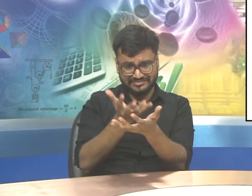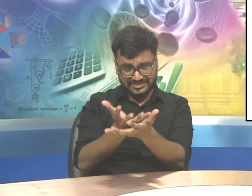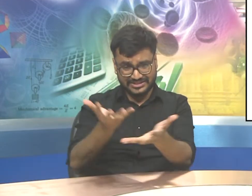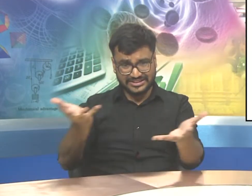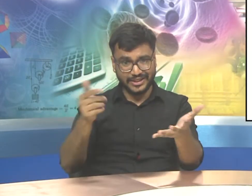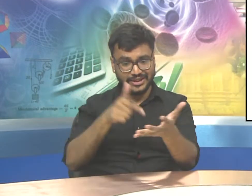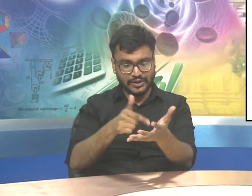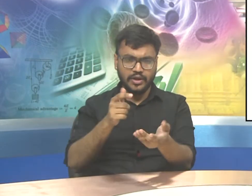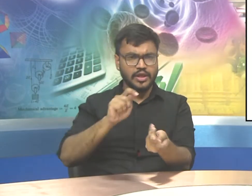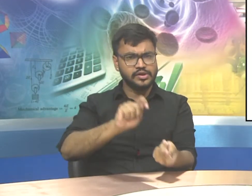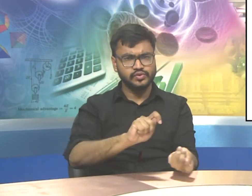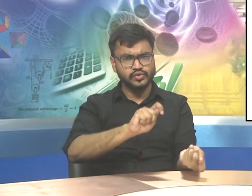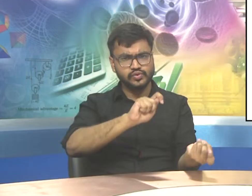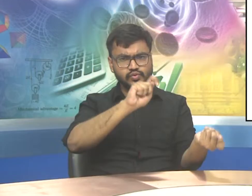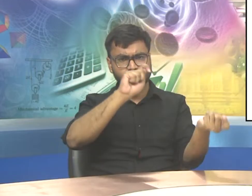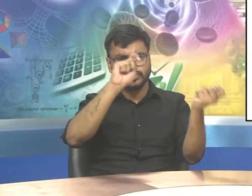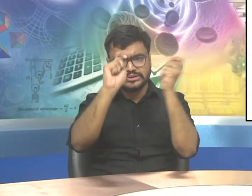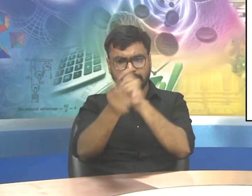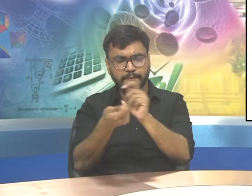They improved their tools